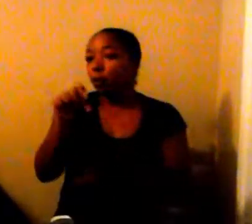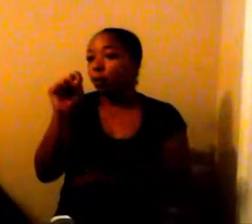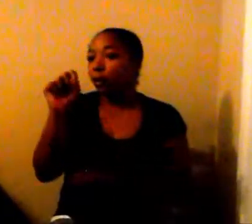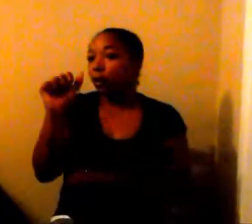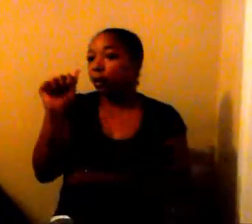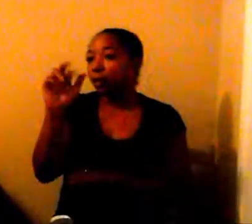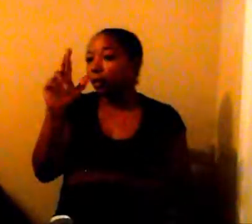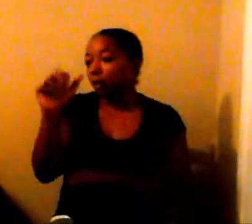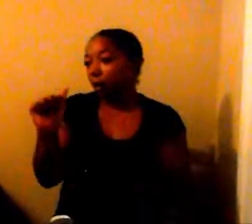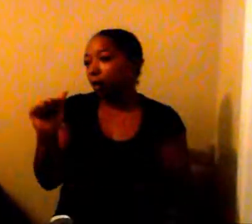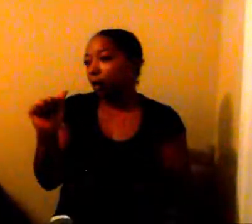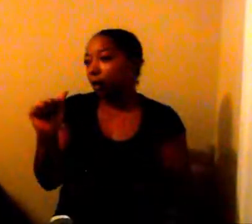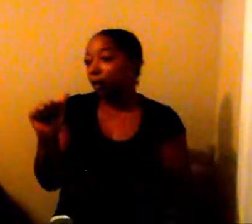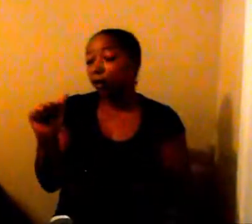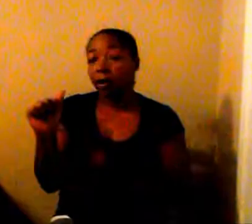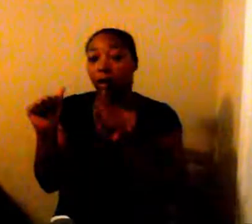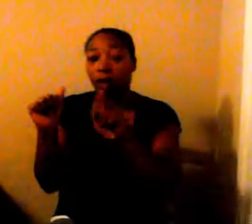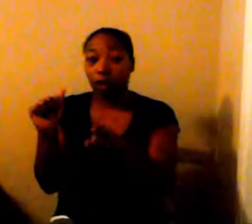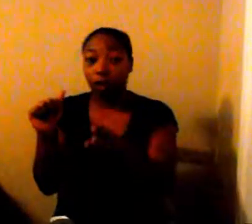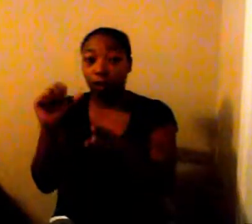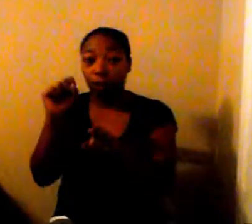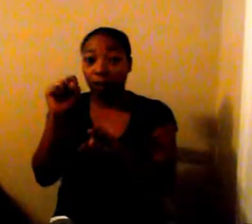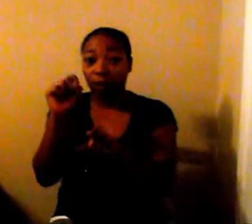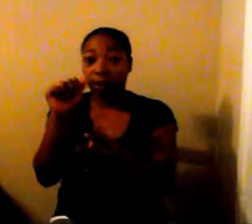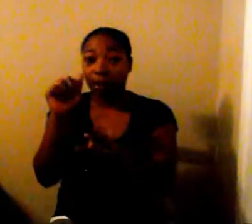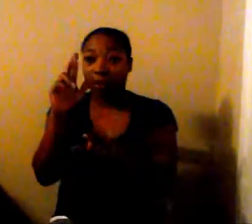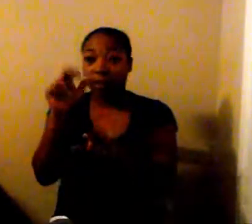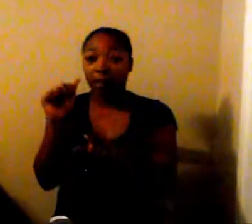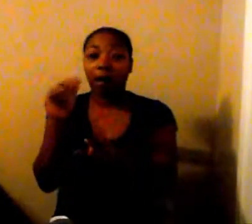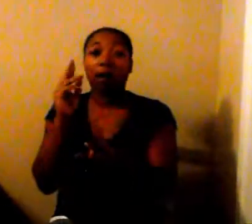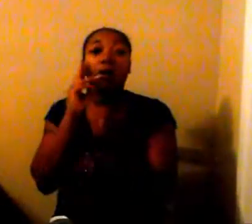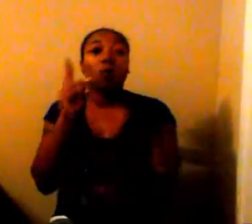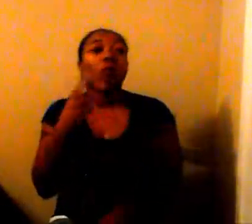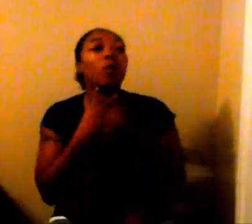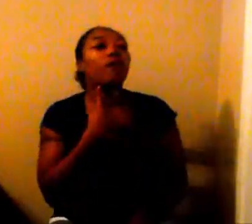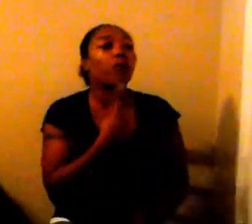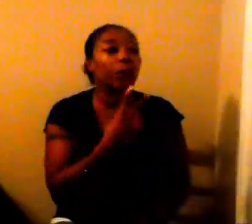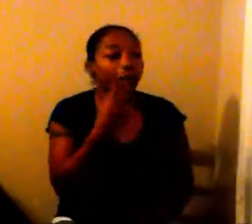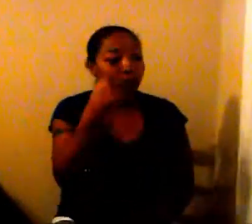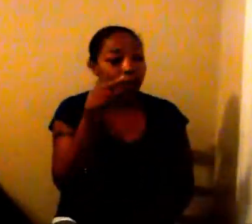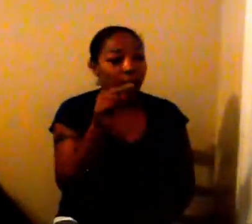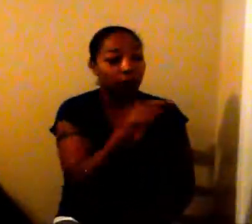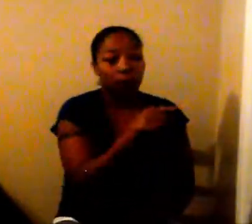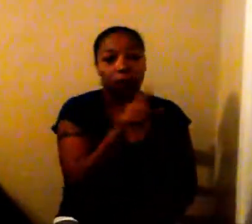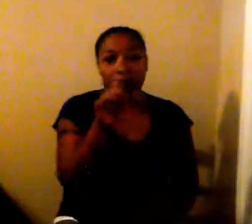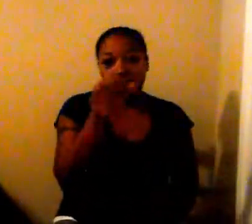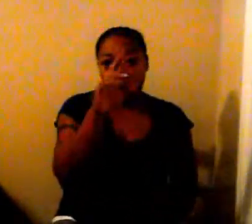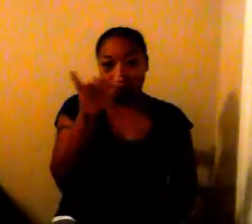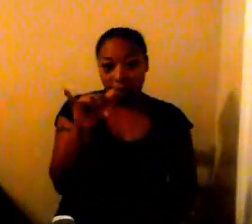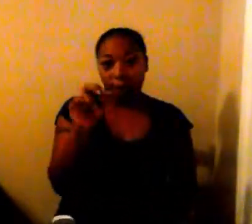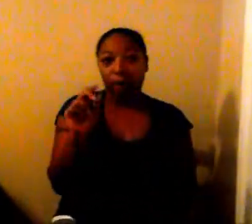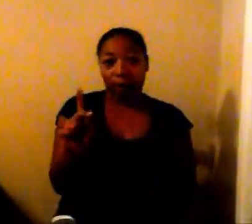for Sarah. You, Sarah, will voice for Larry,